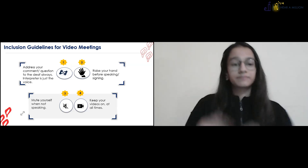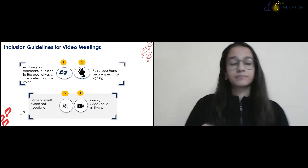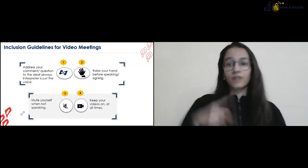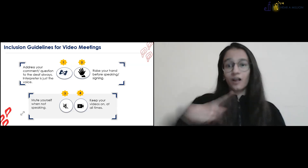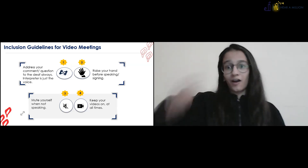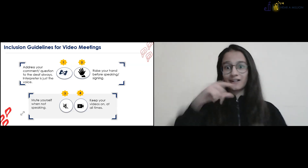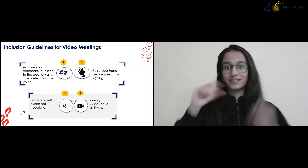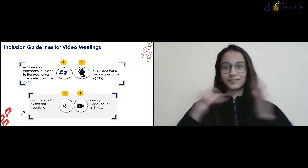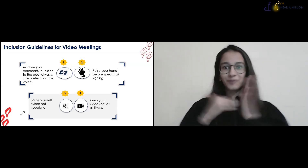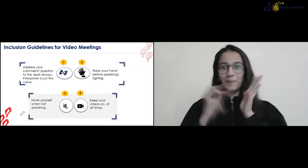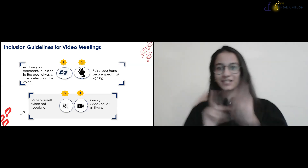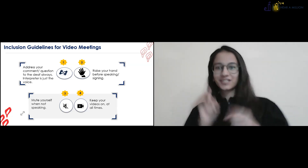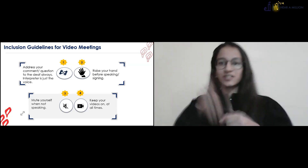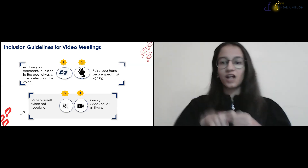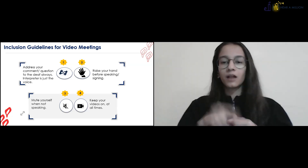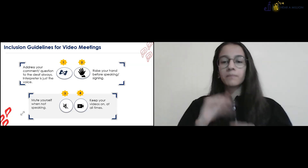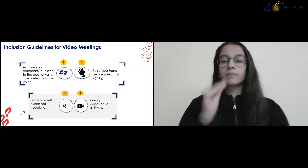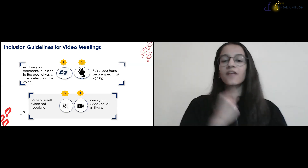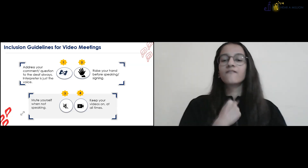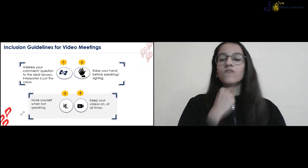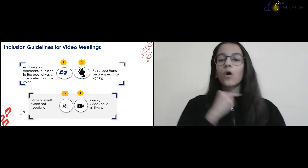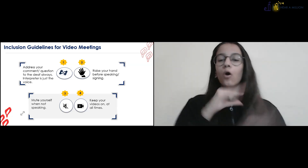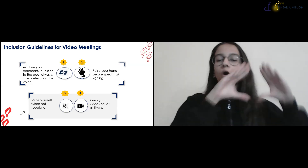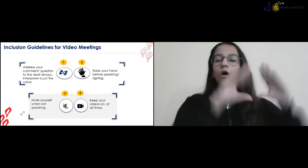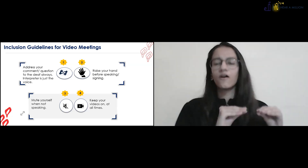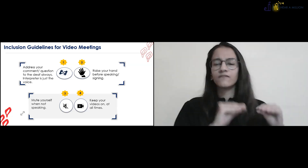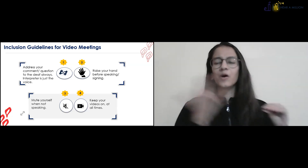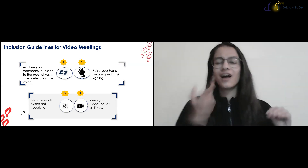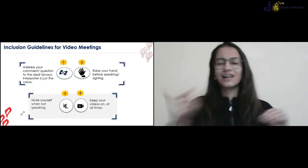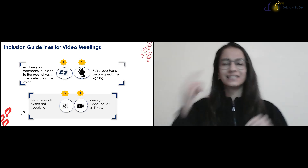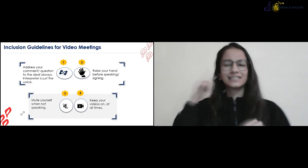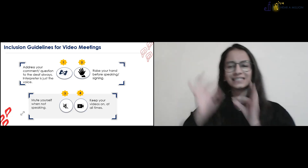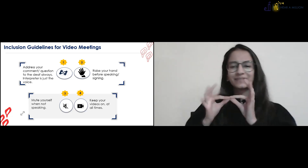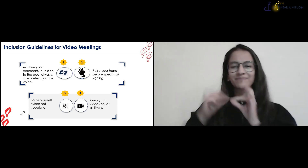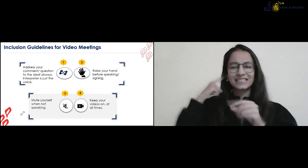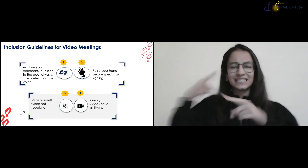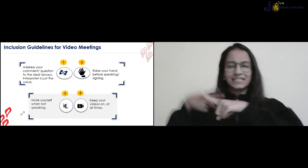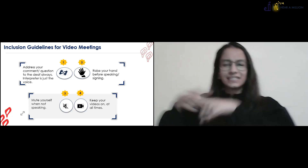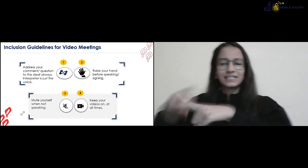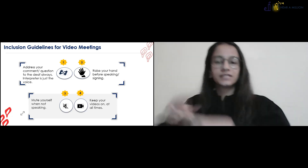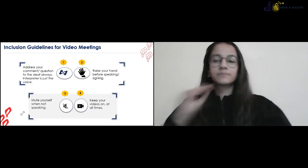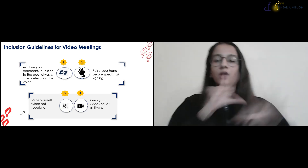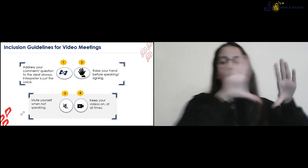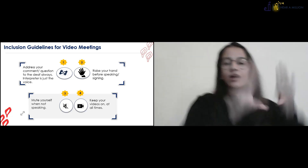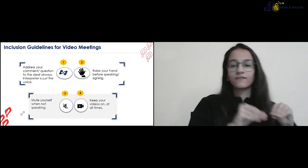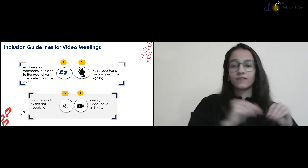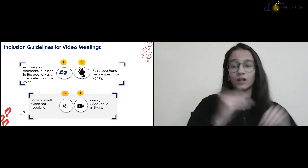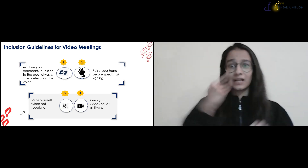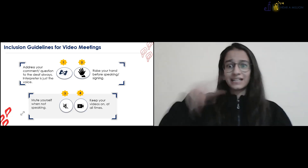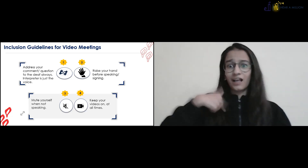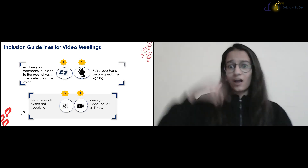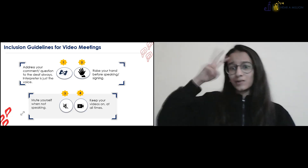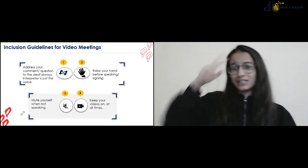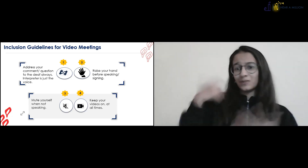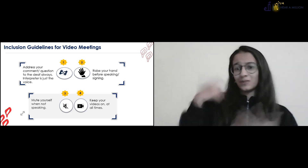and you can ask a query. The third one, when you join this Zoom meeting, please mute your mic